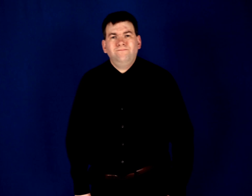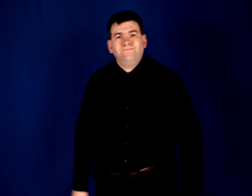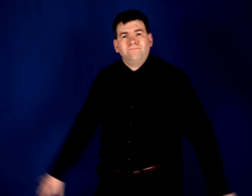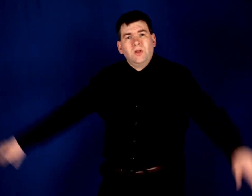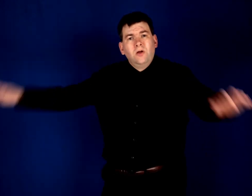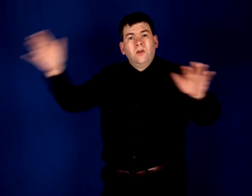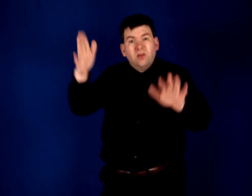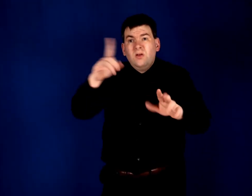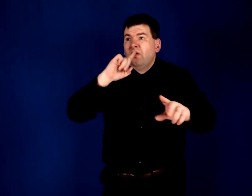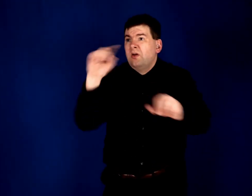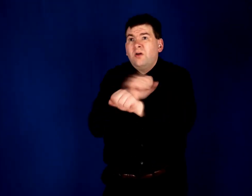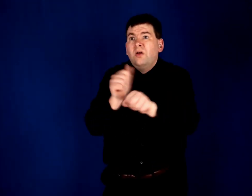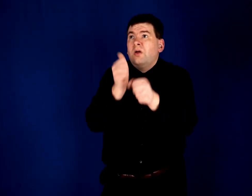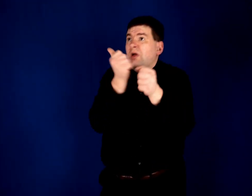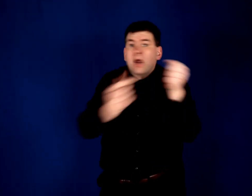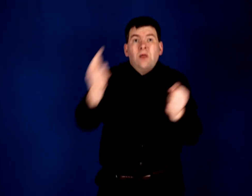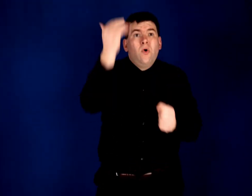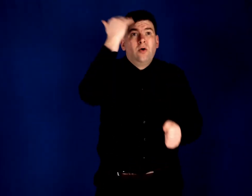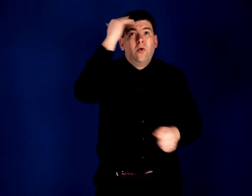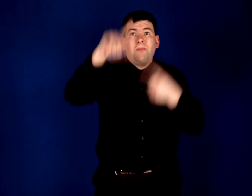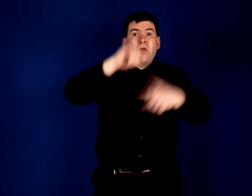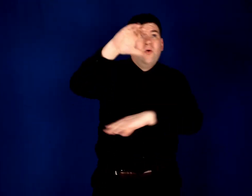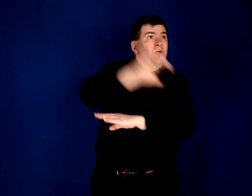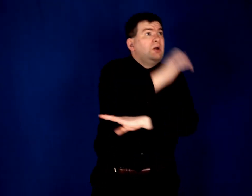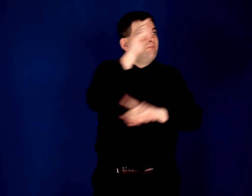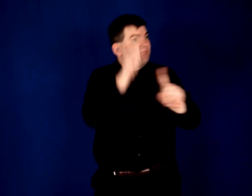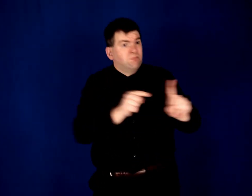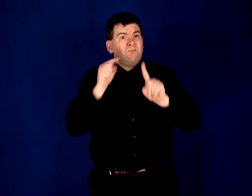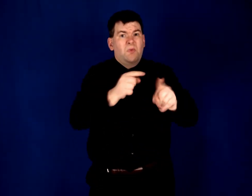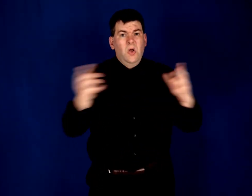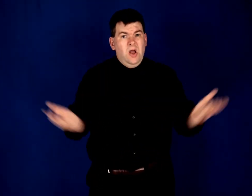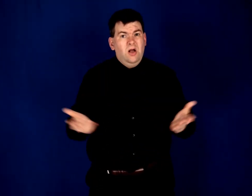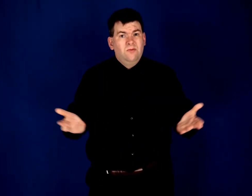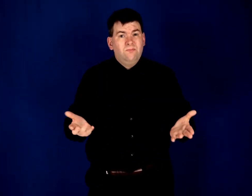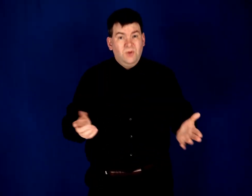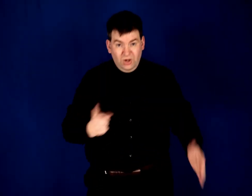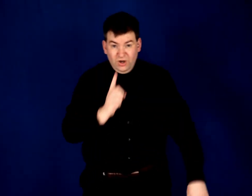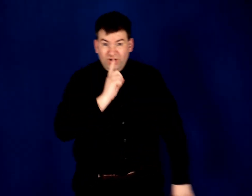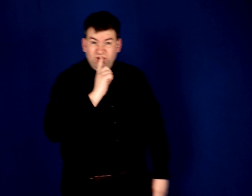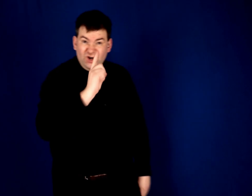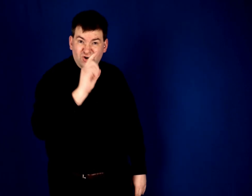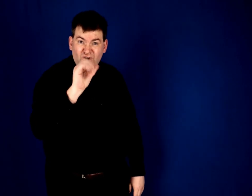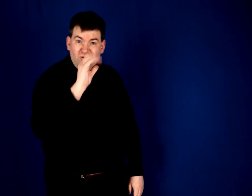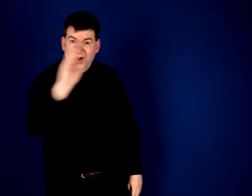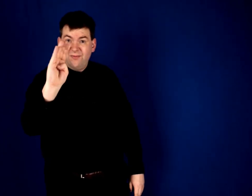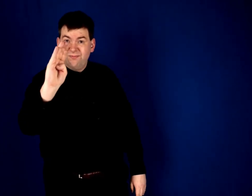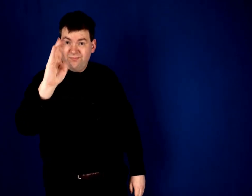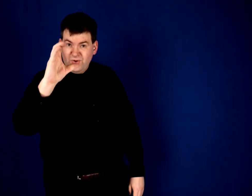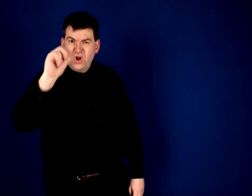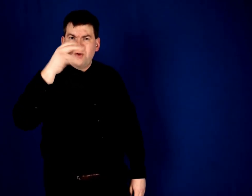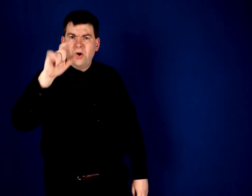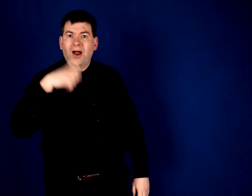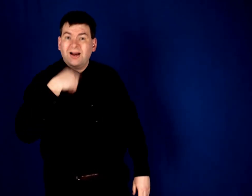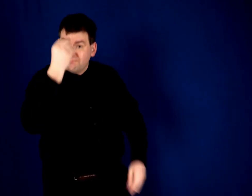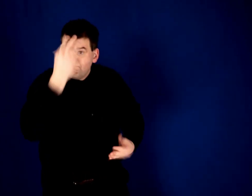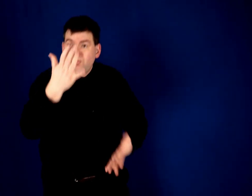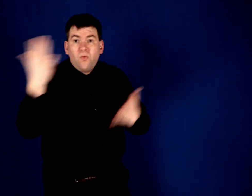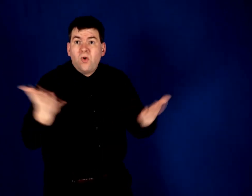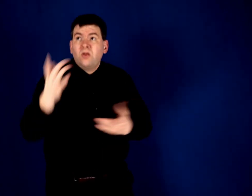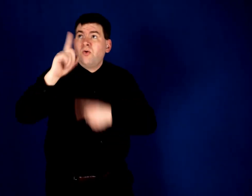Isn't there anyone who knows what Christmas is all about? Sure, Charlie Brown. I can tell you what Christmas is all about.